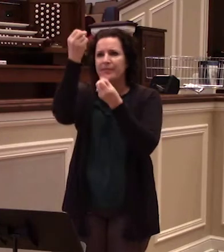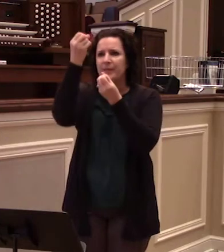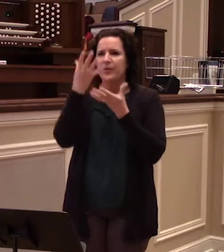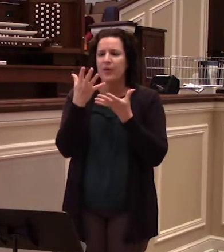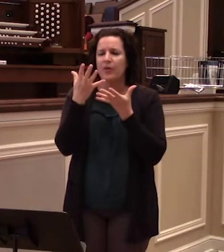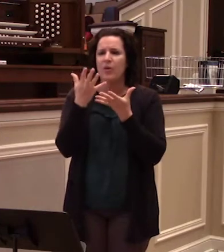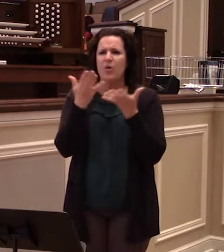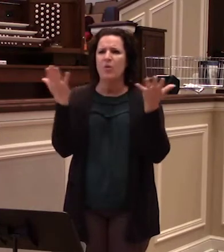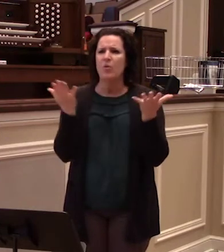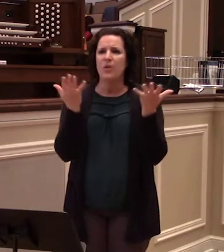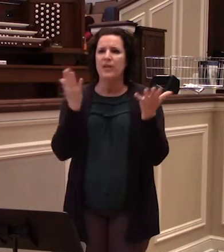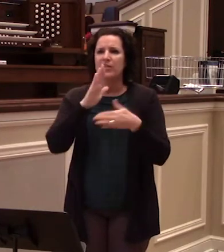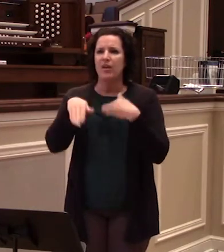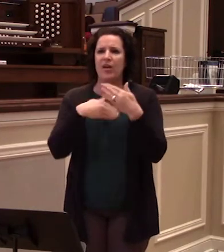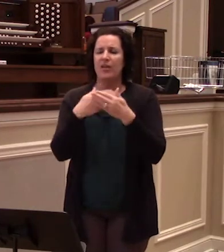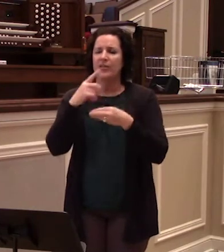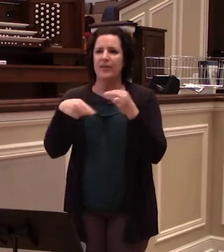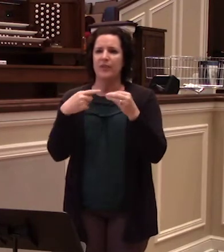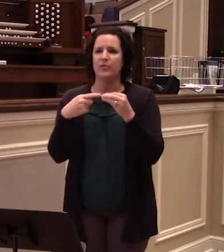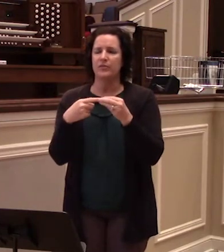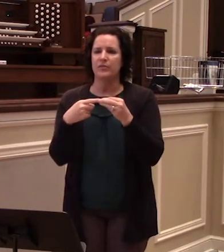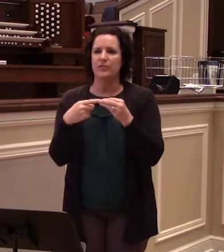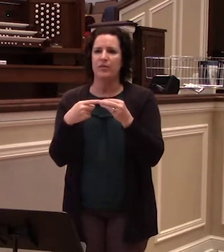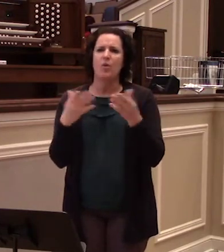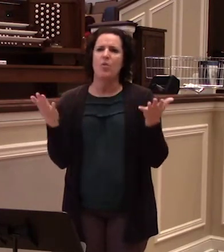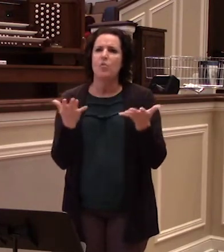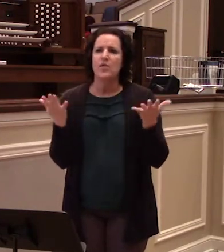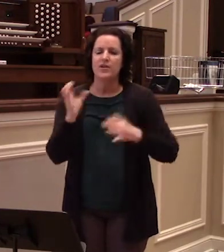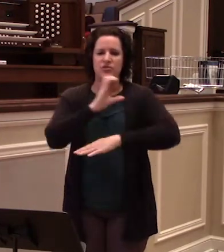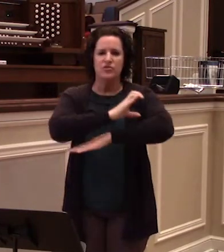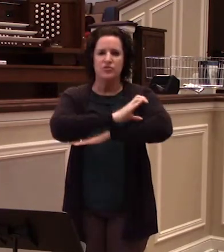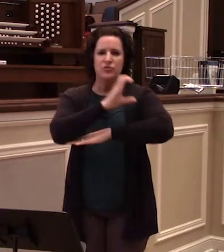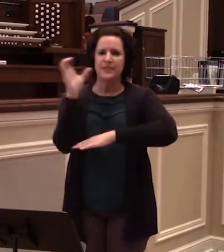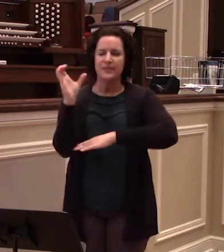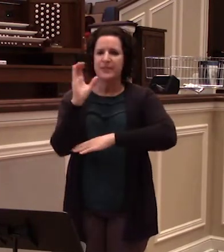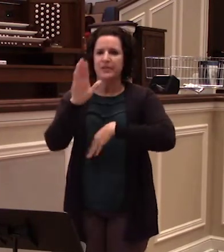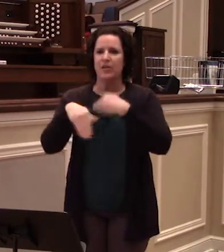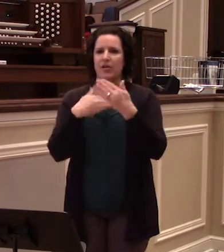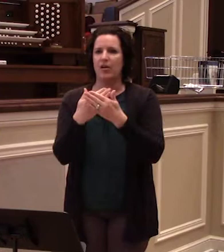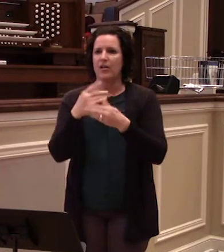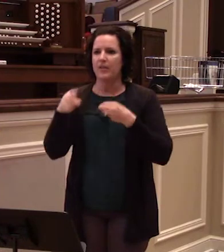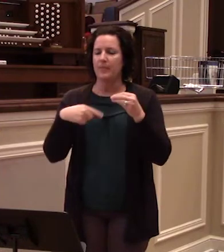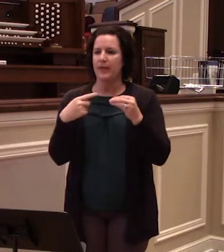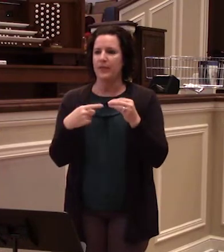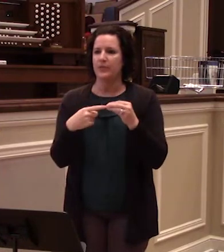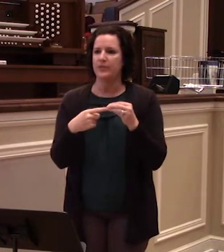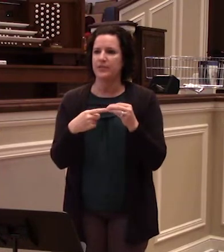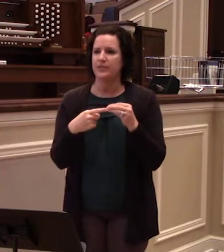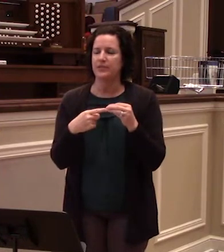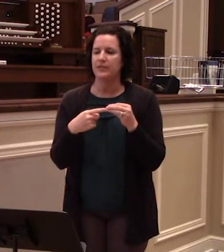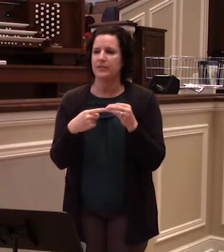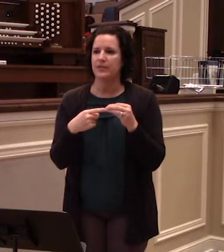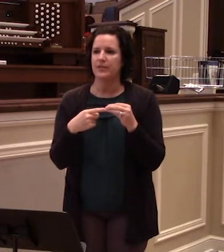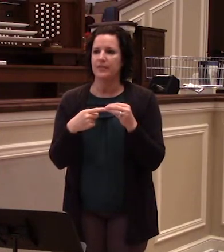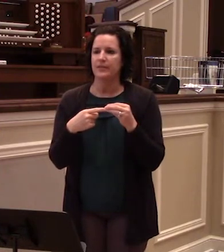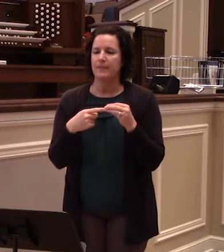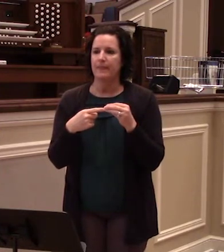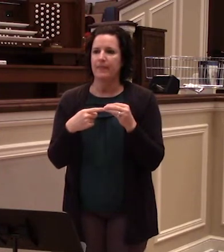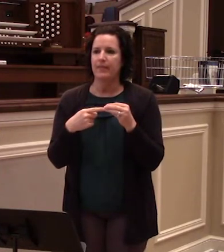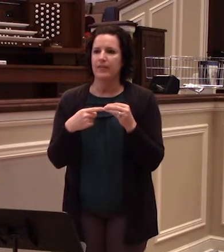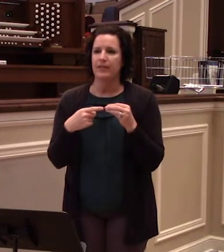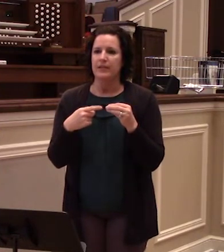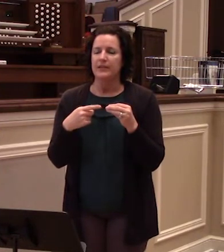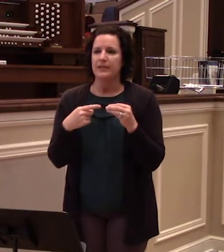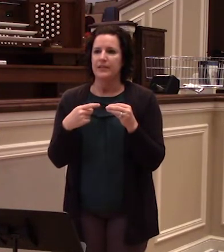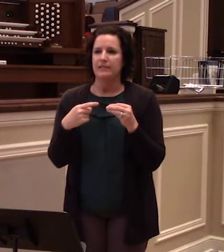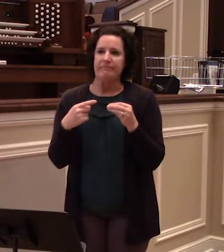what Christmas is all about? And what I want you to know this morning, because maybe the story of Christmas and Christianity is a little